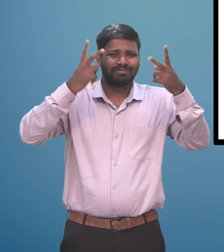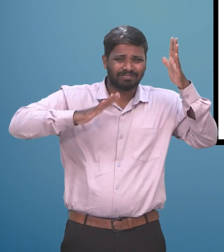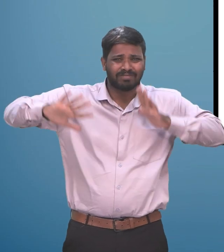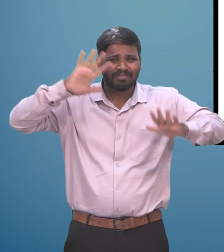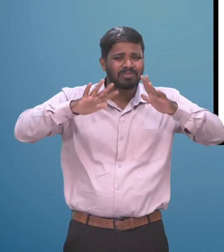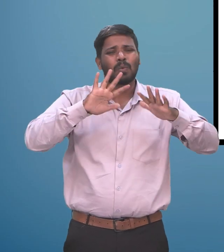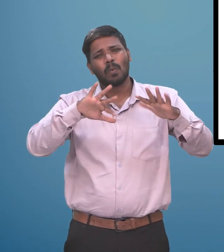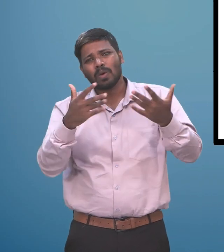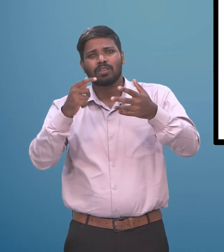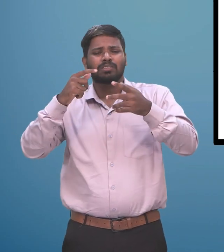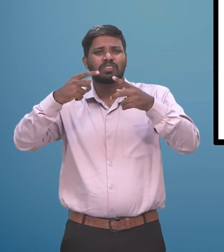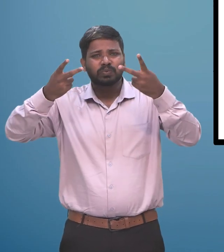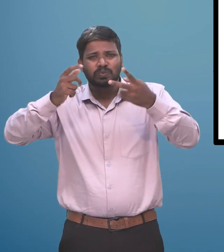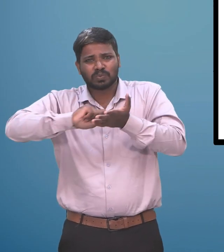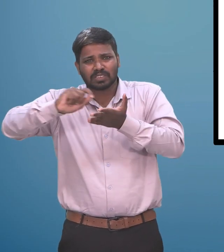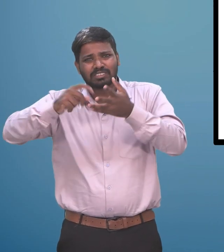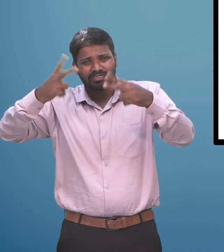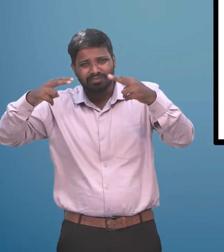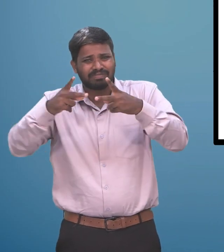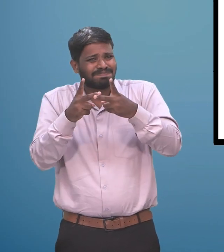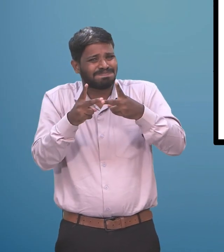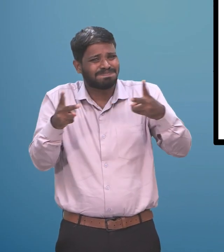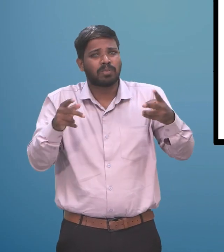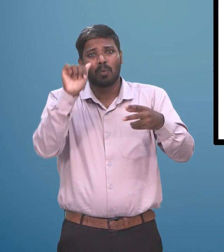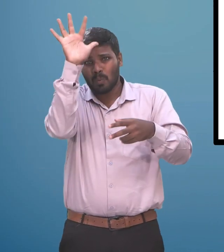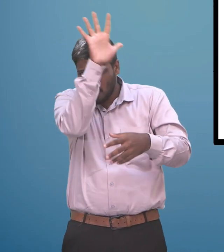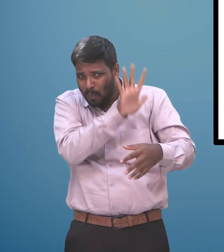Imagine what the number might be for the whole of India.